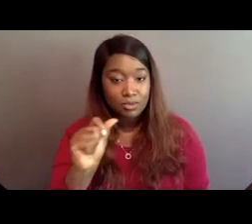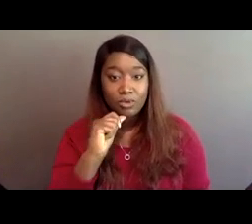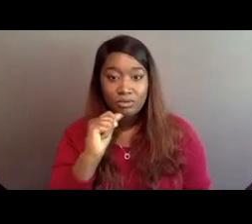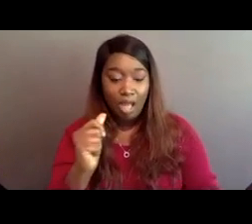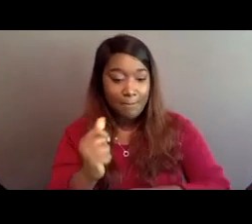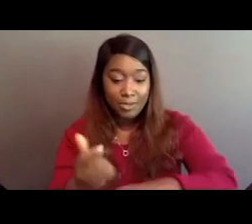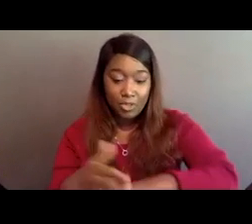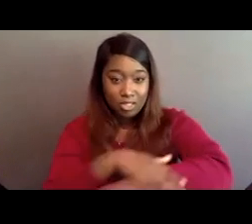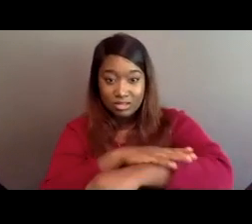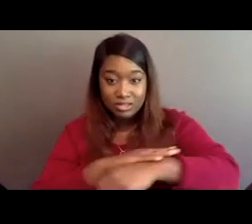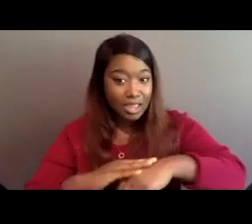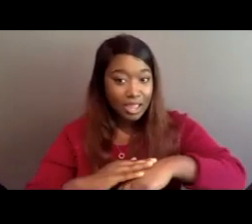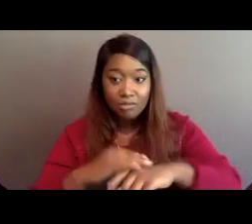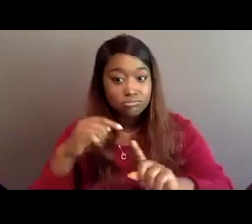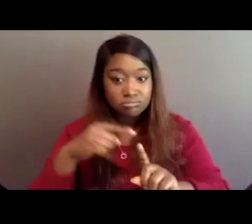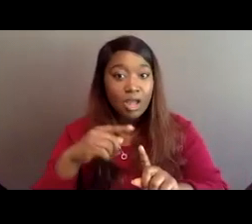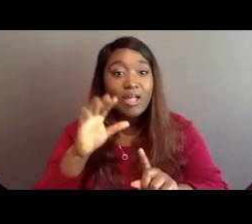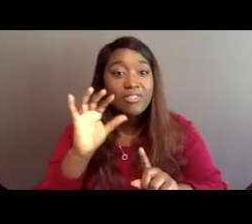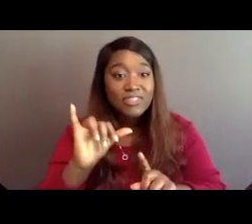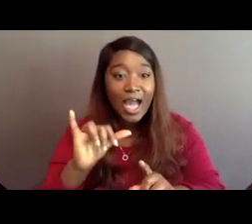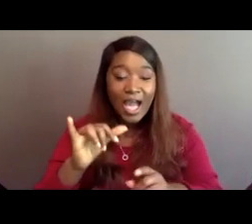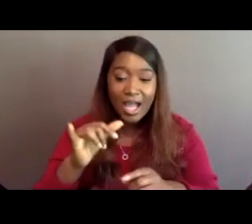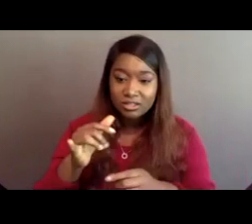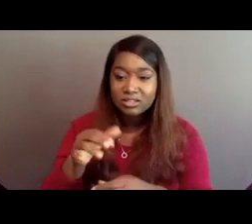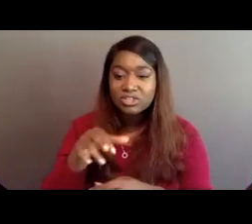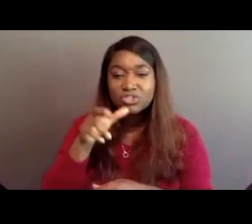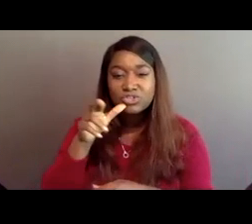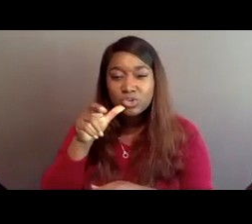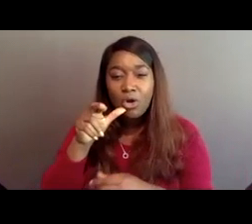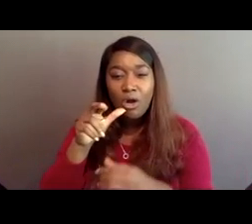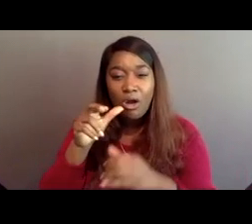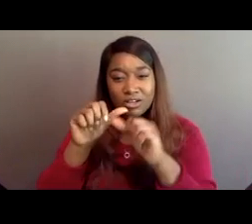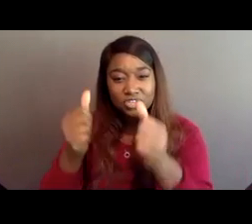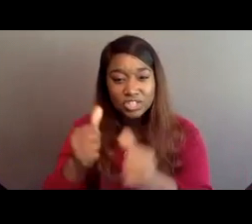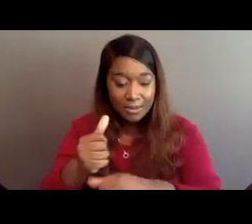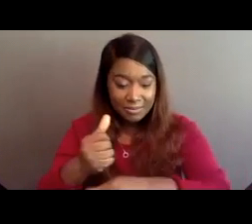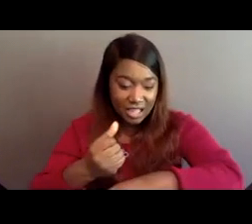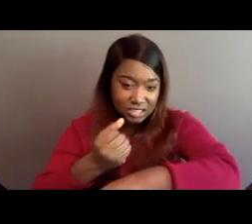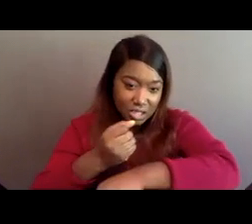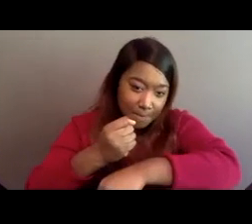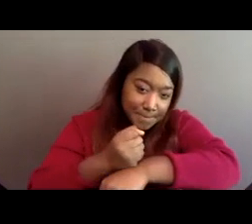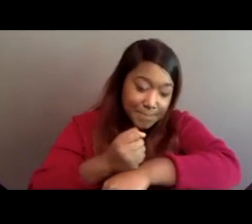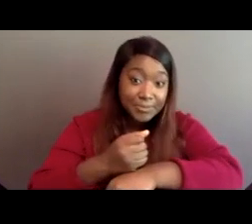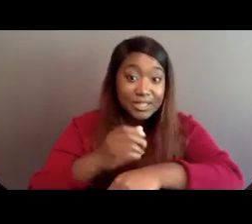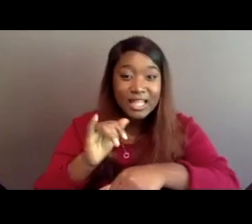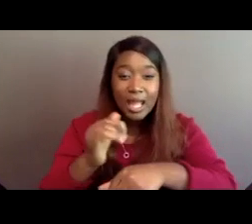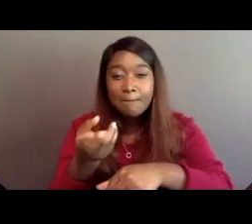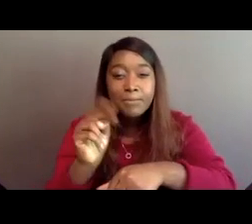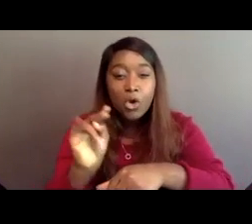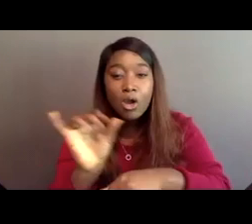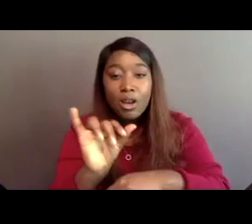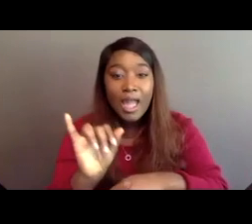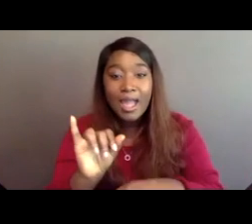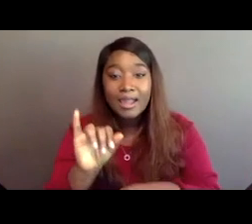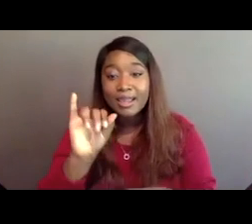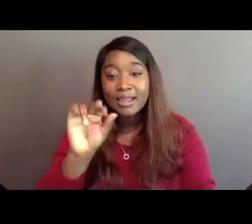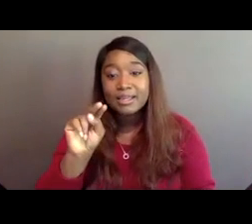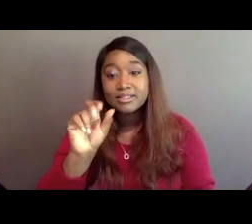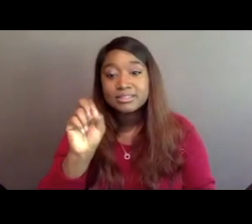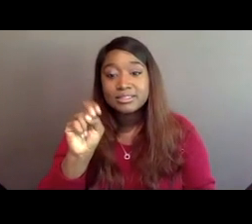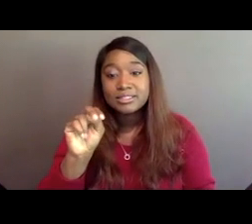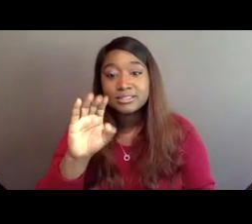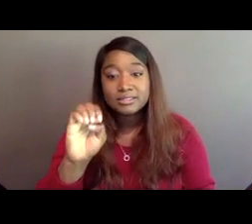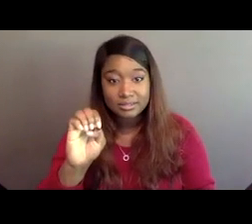This cigar shape is sort of a compressed moxa stick that is burned like a big giant incense stick. But moxa is actually a